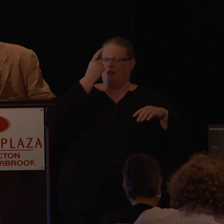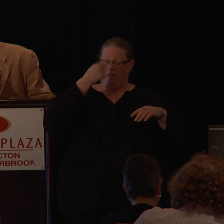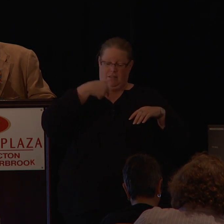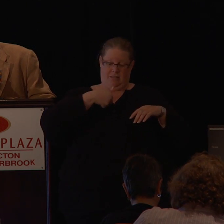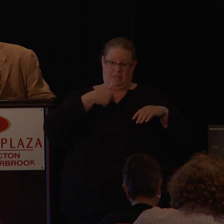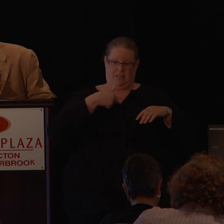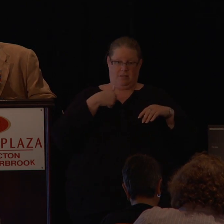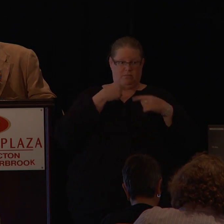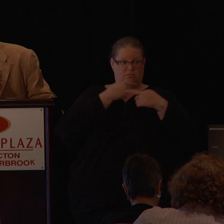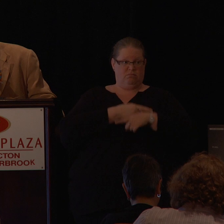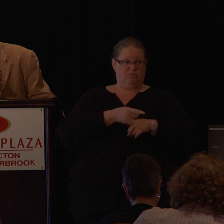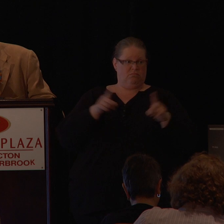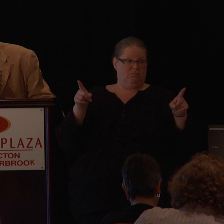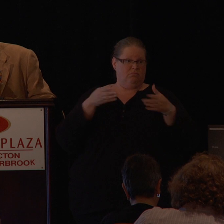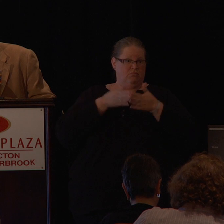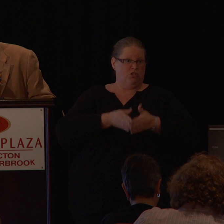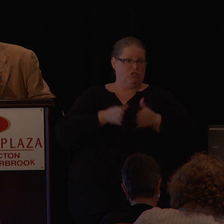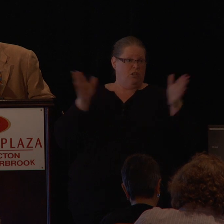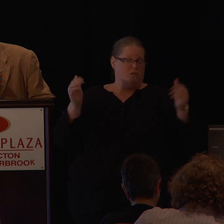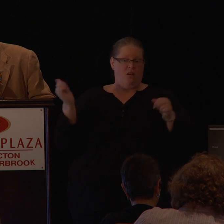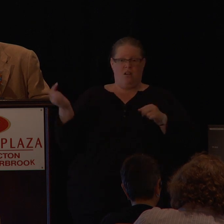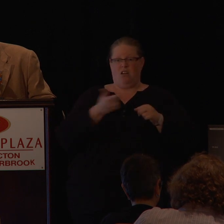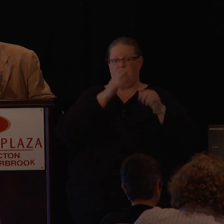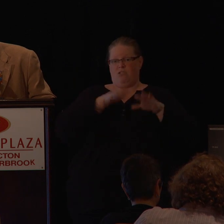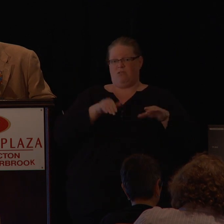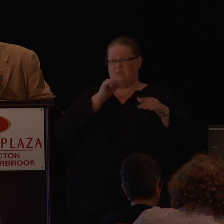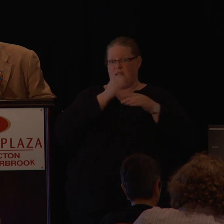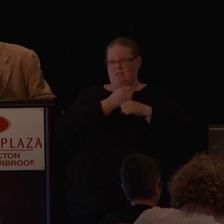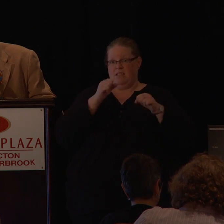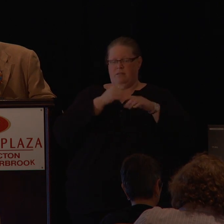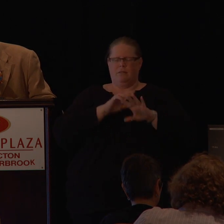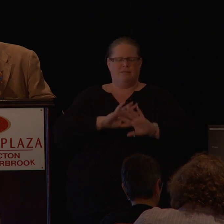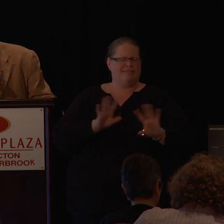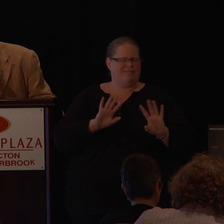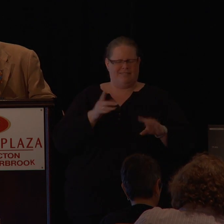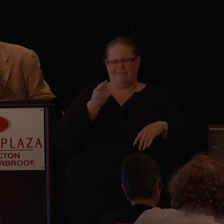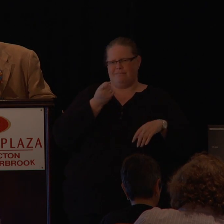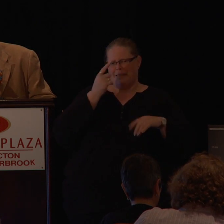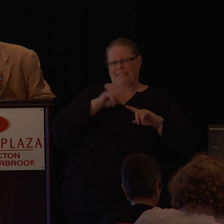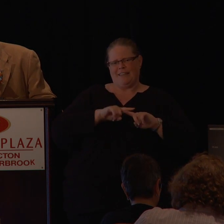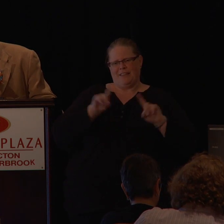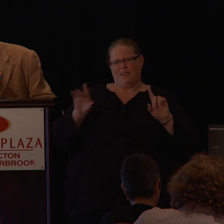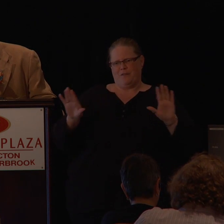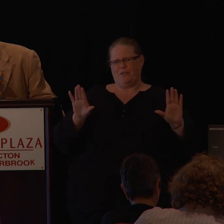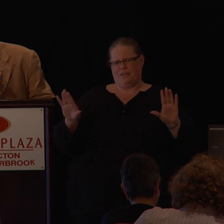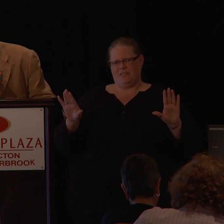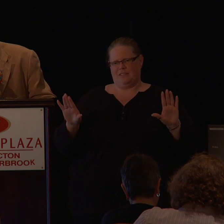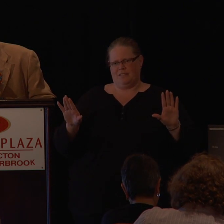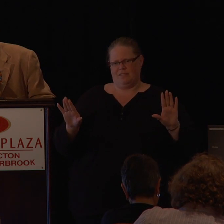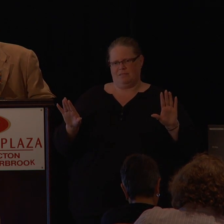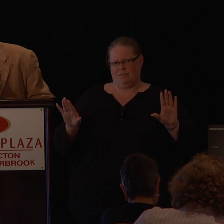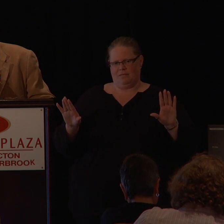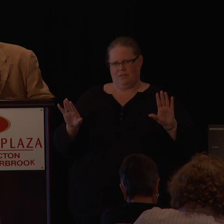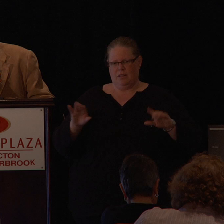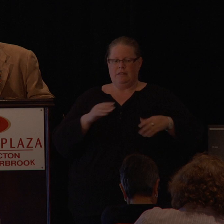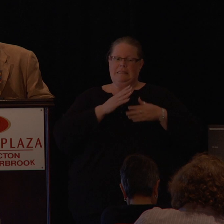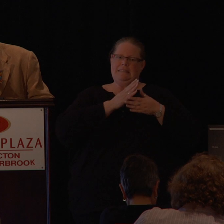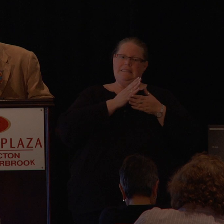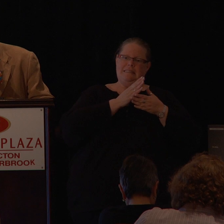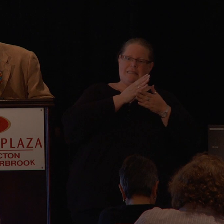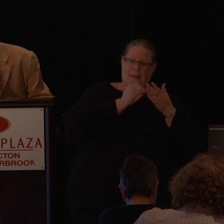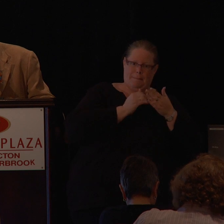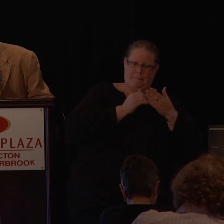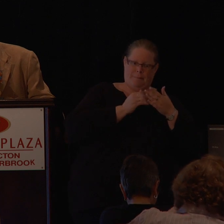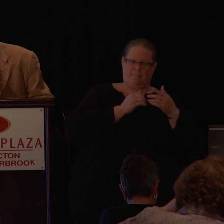suggest that it would remotely apply to all autistic children. There's I think it's a very clear distinction between